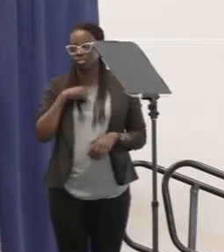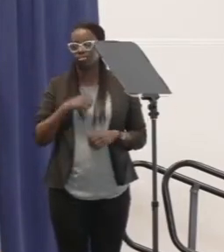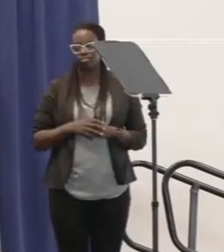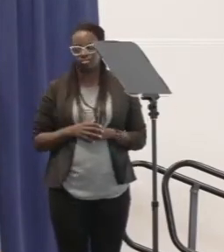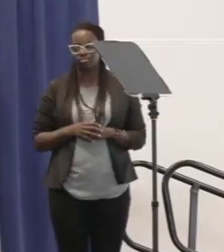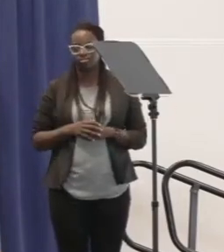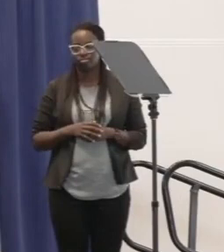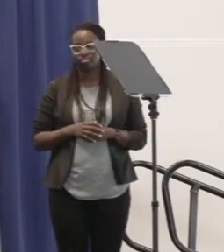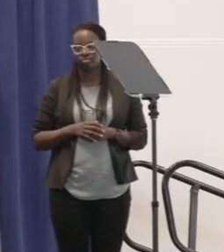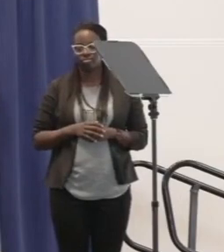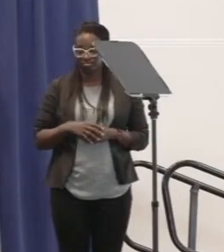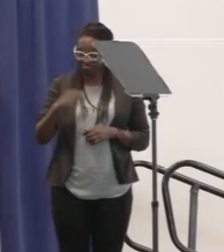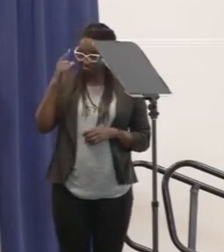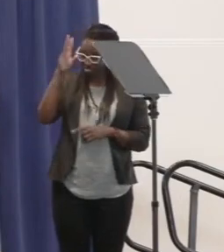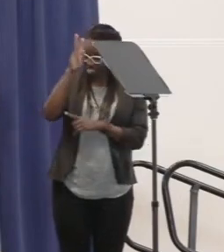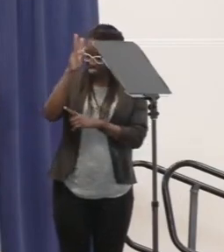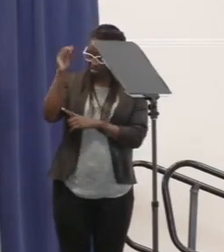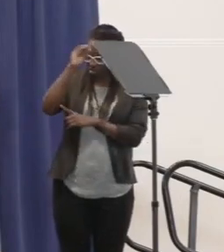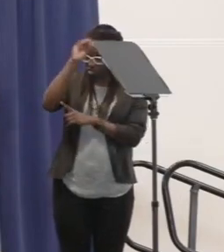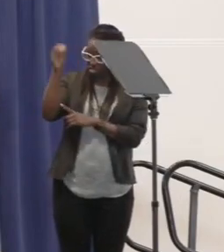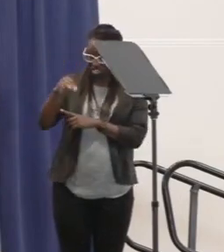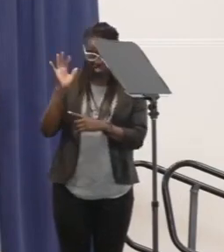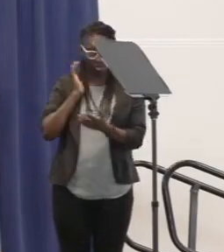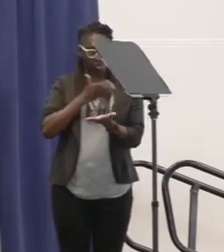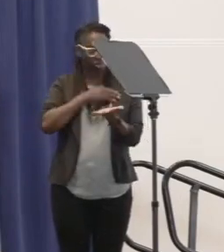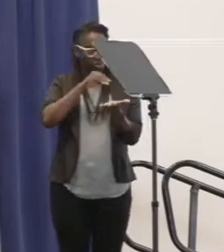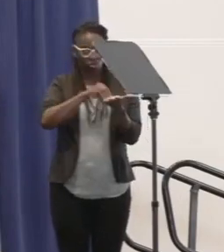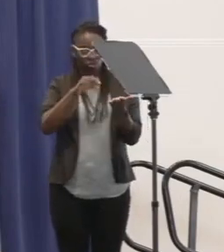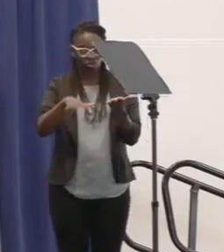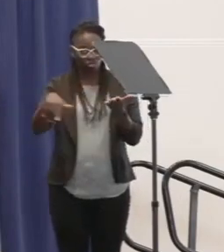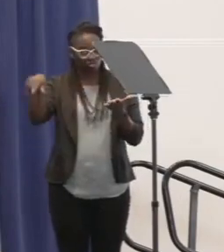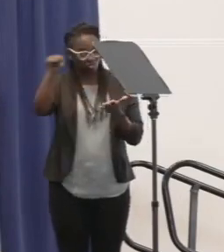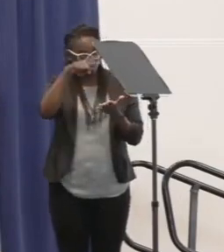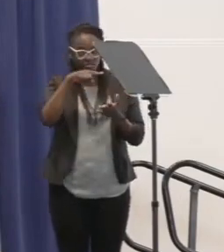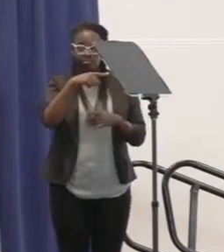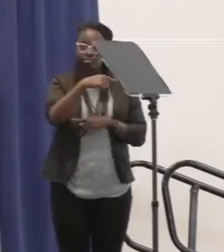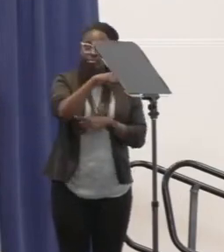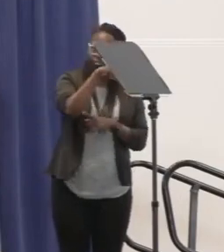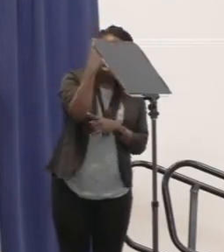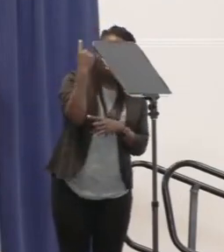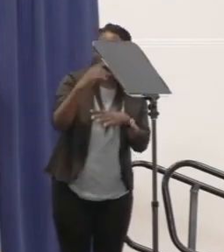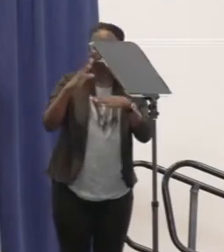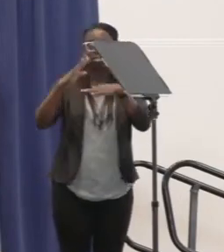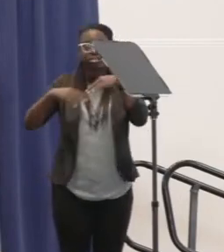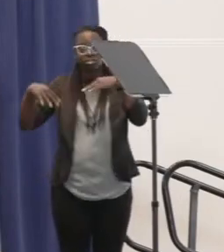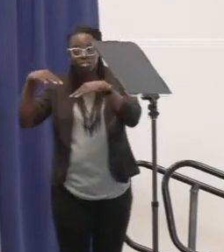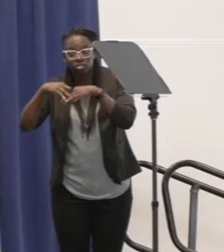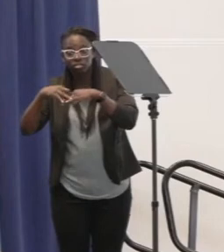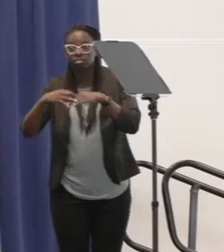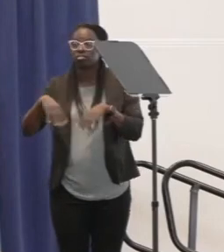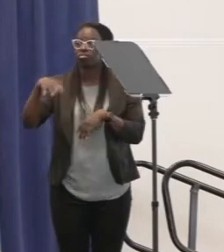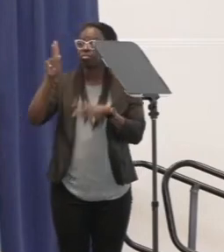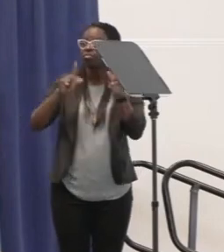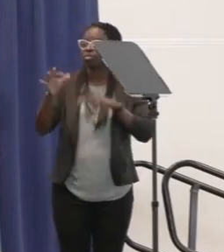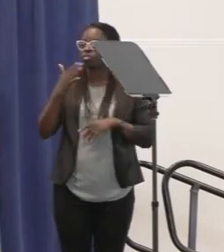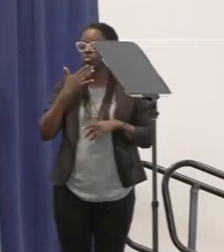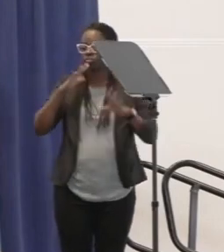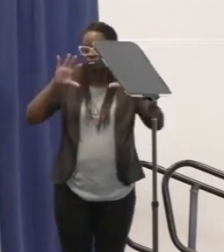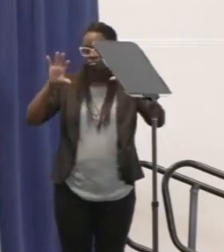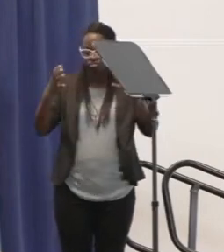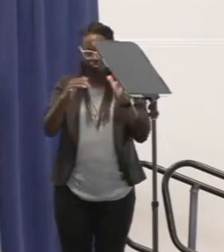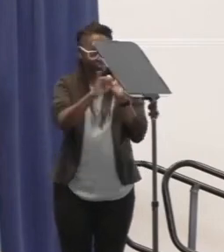66% of our students identify as Black, Indigenous, and people of color. And